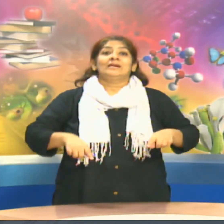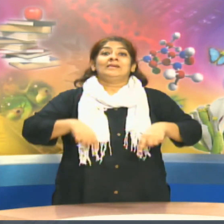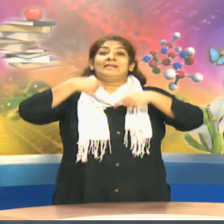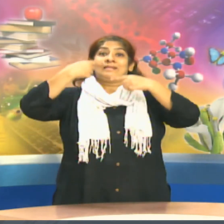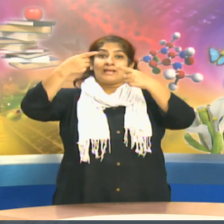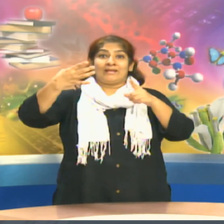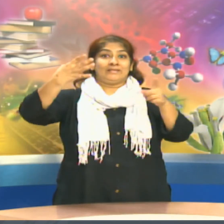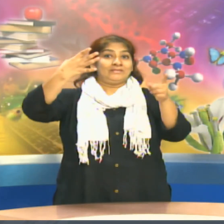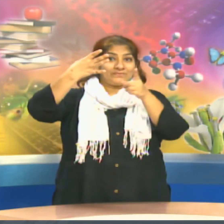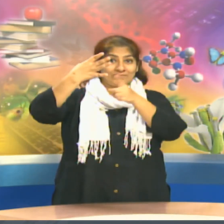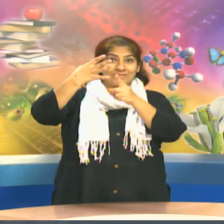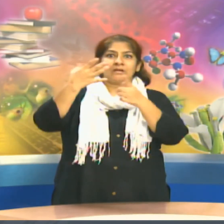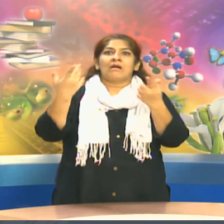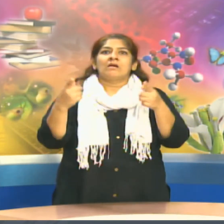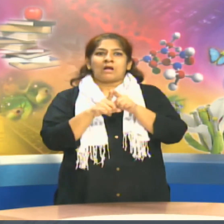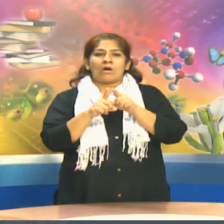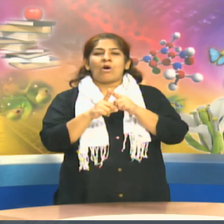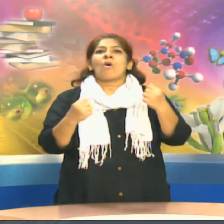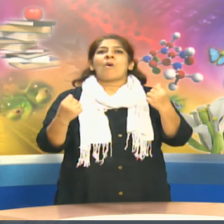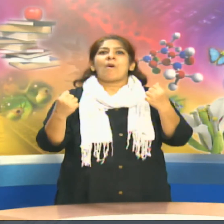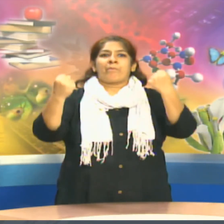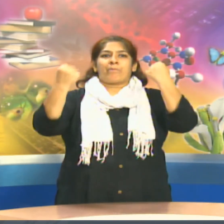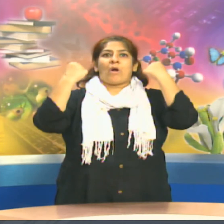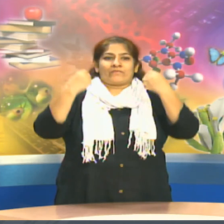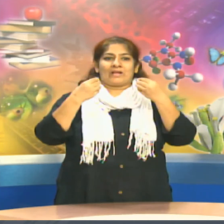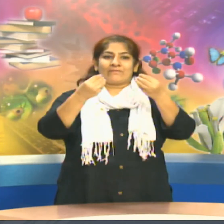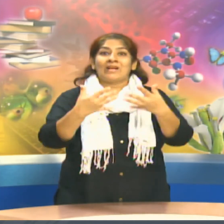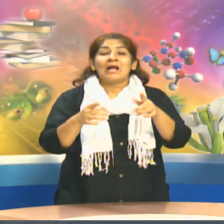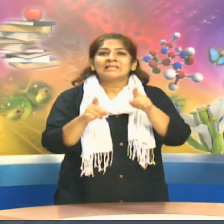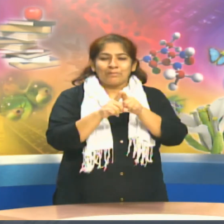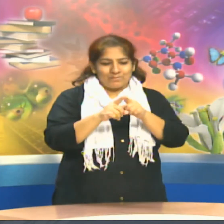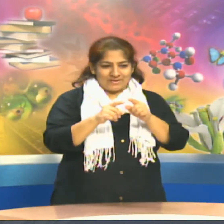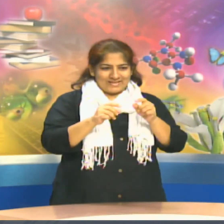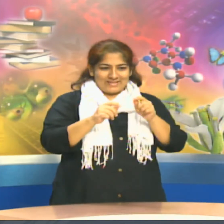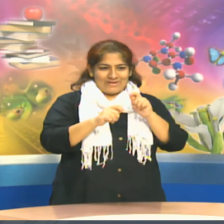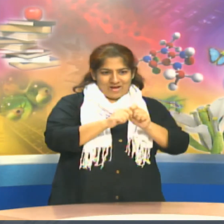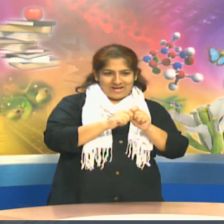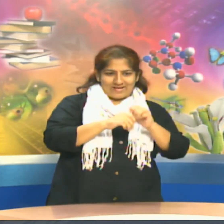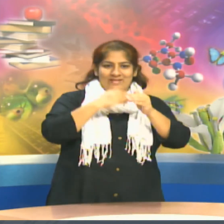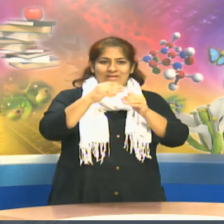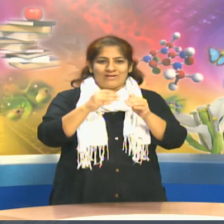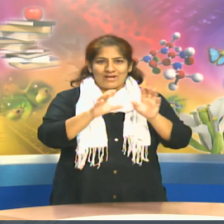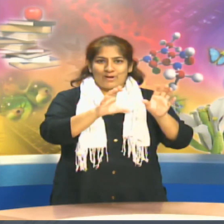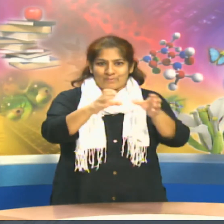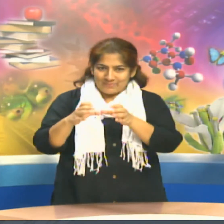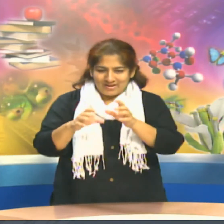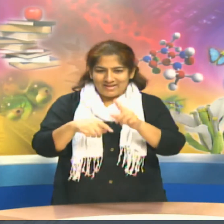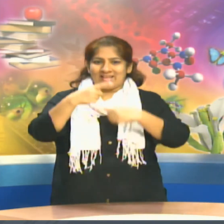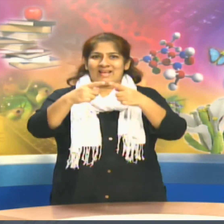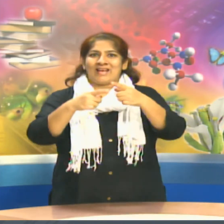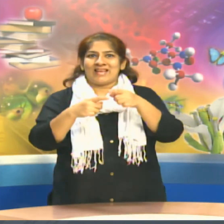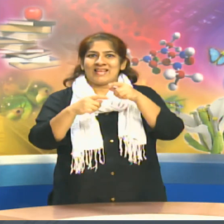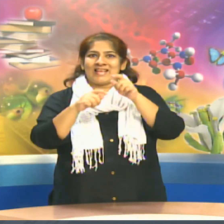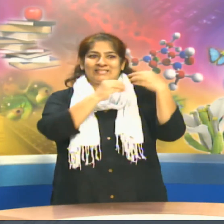responsibilities. The next fourth step is giving powers to them, which you can say granting